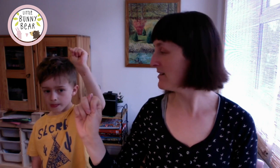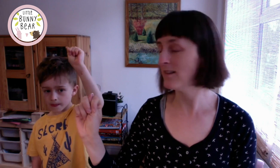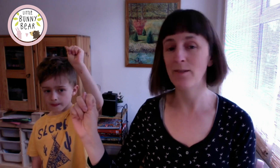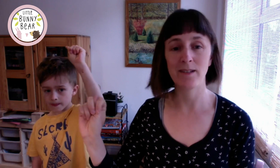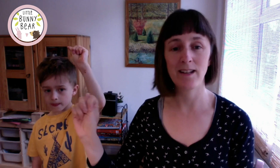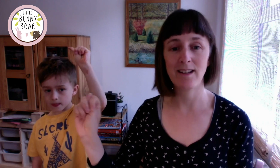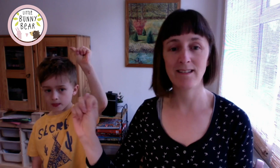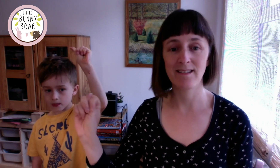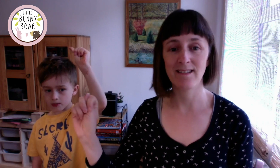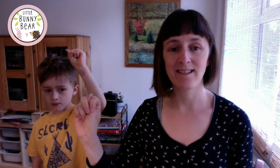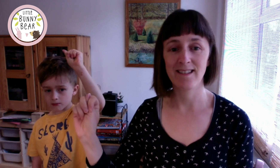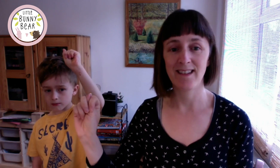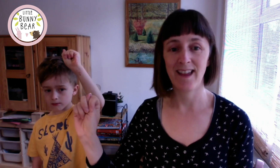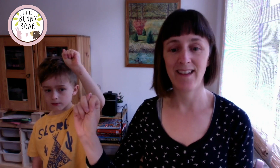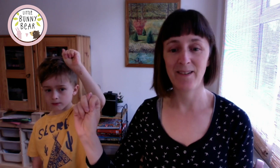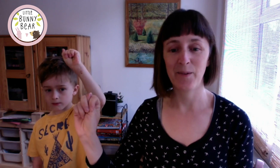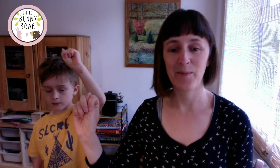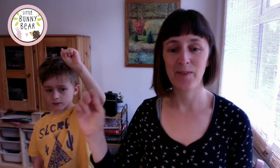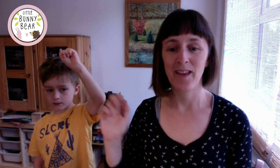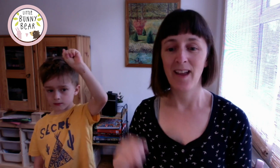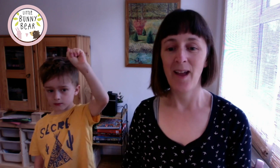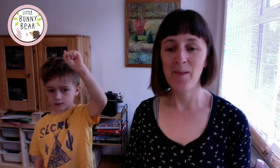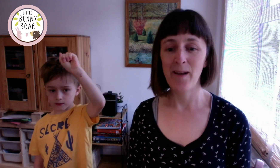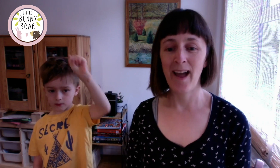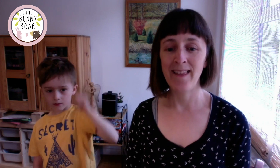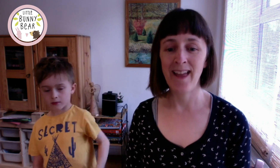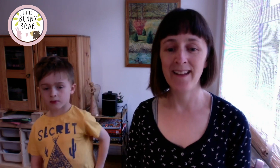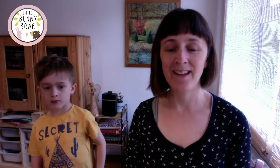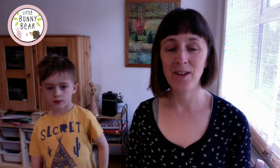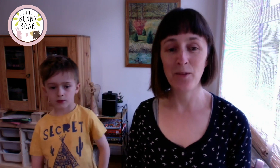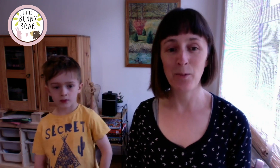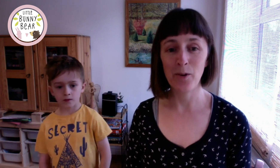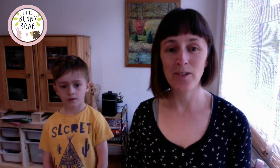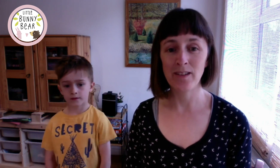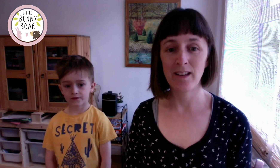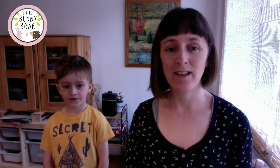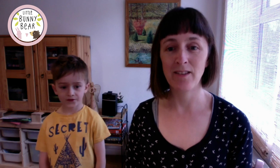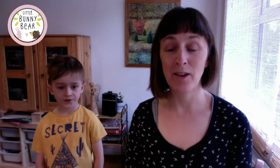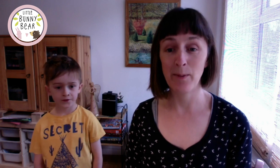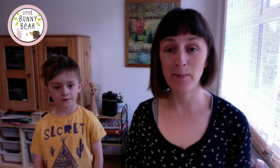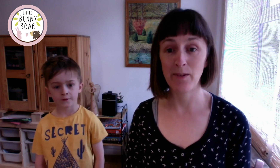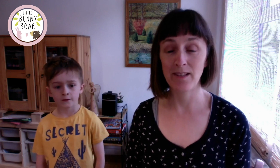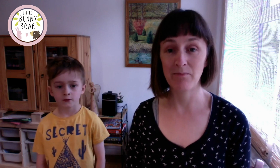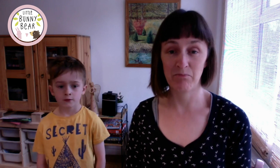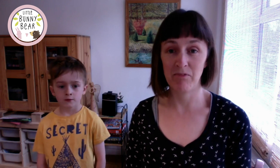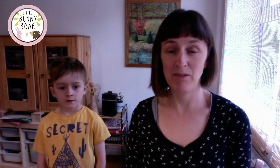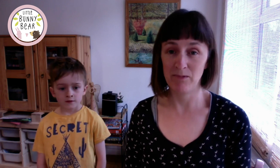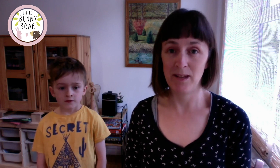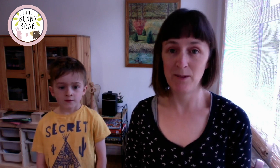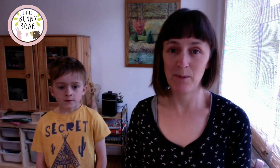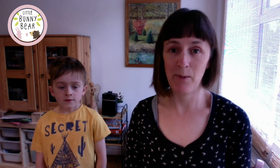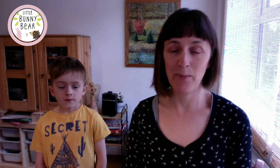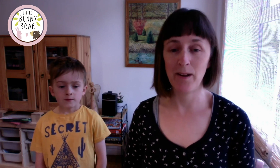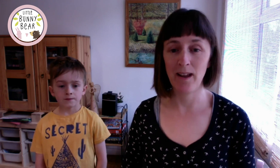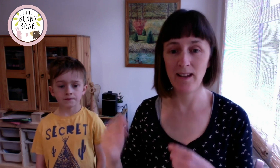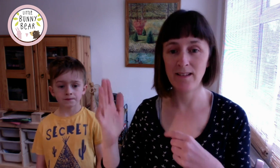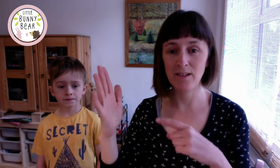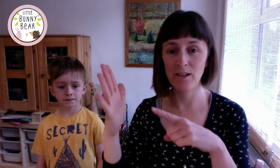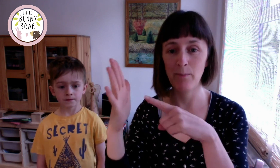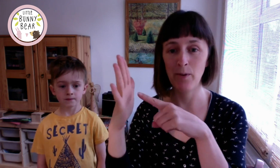do that one, Daddy? Yeah, cool. And then another one that people seem to be popular is to